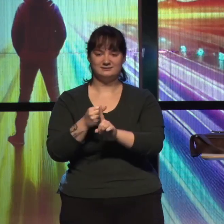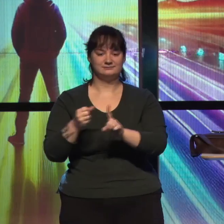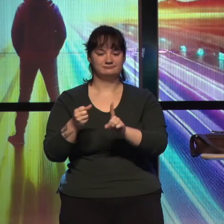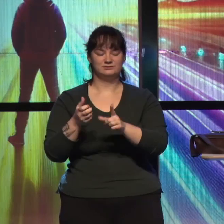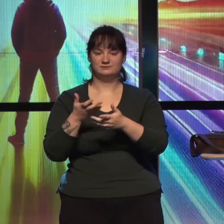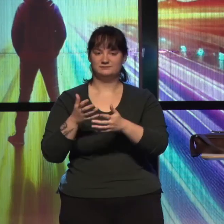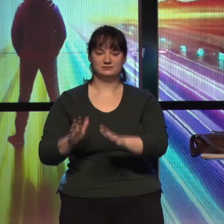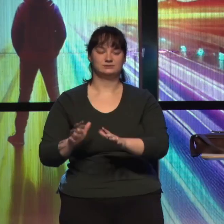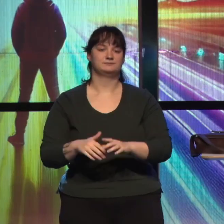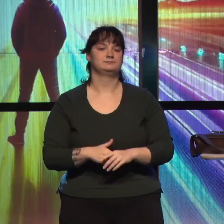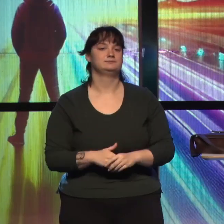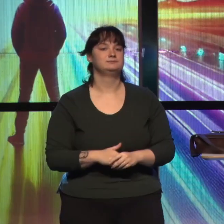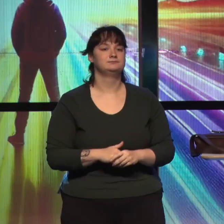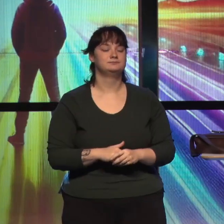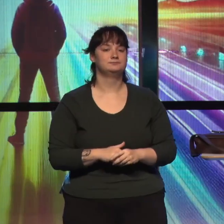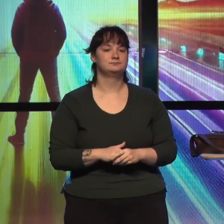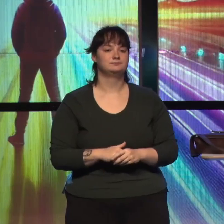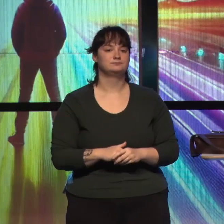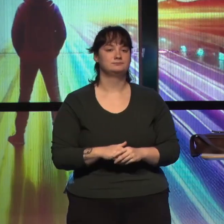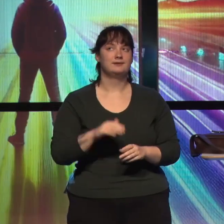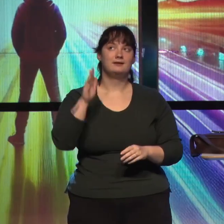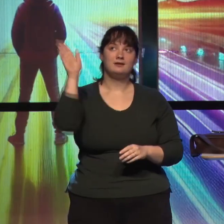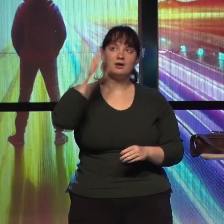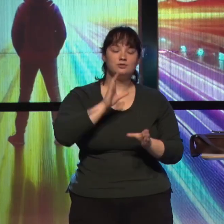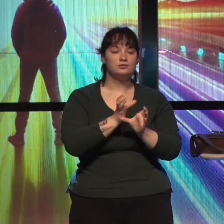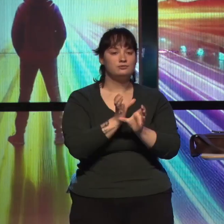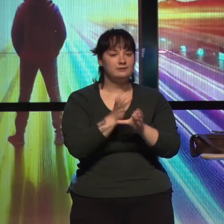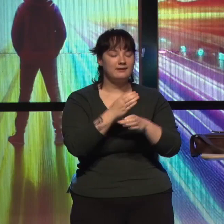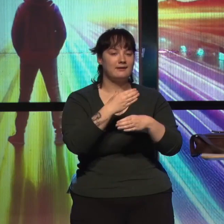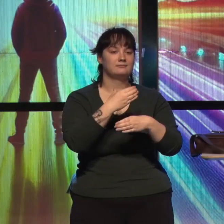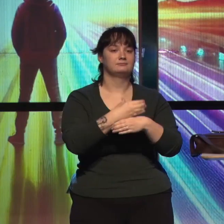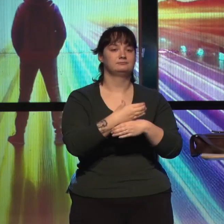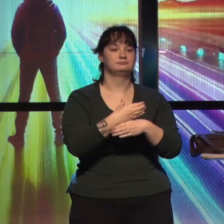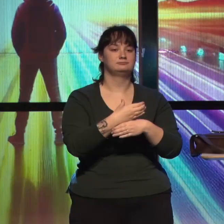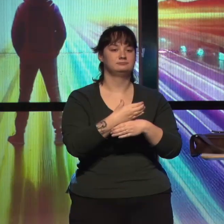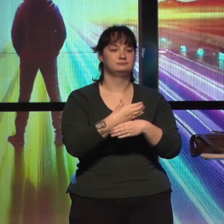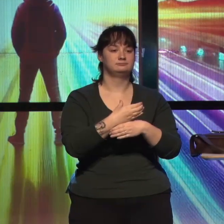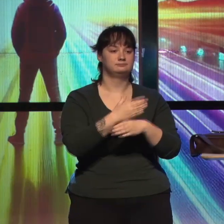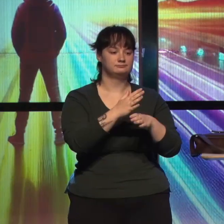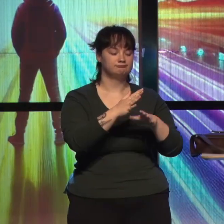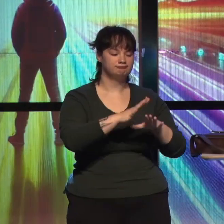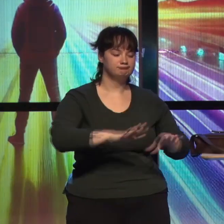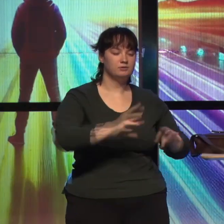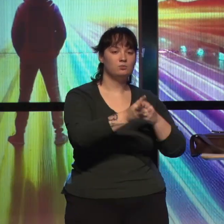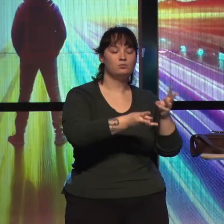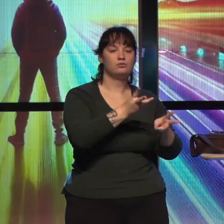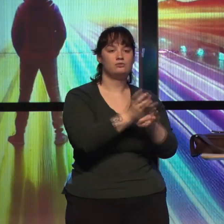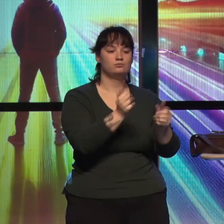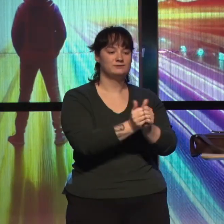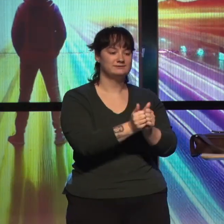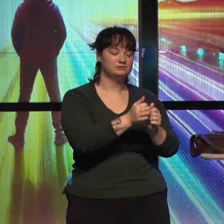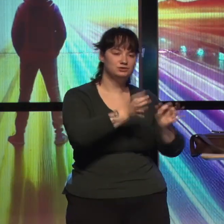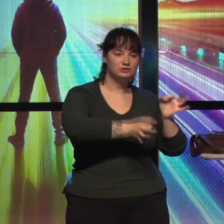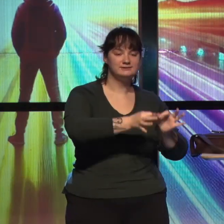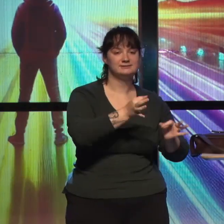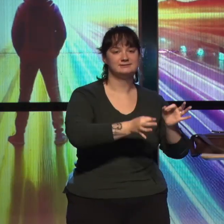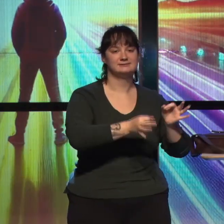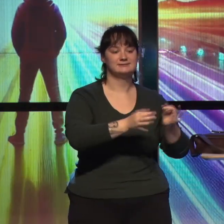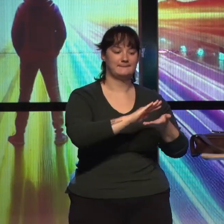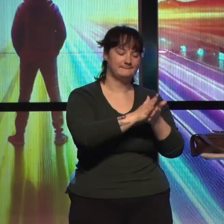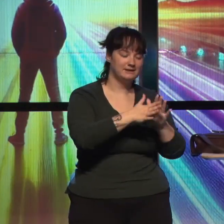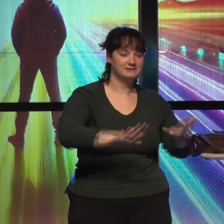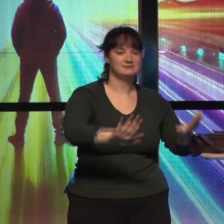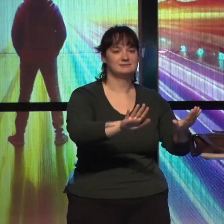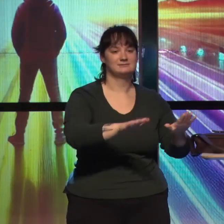establish an eternal kingdom of justice and peace in its place. All right, so that was John's thought. So that's where we are. Oh, did you bring your